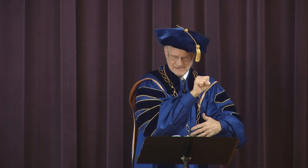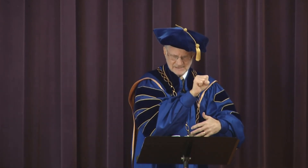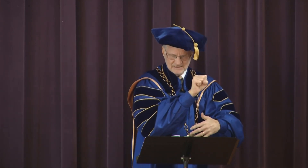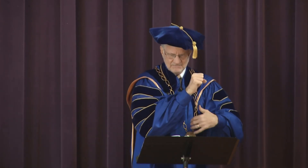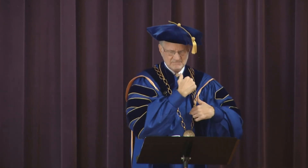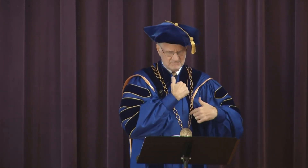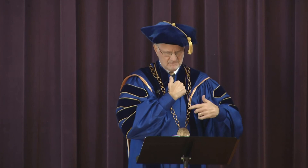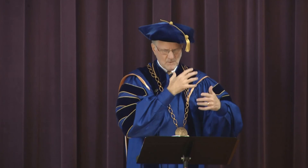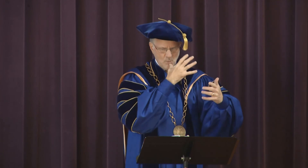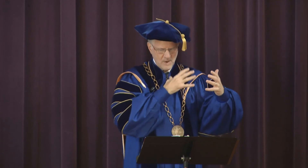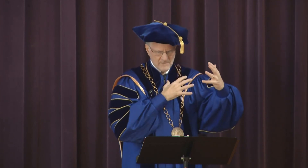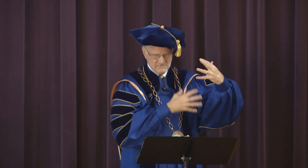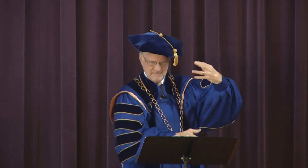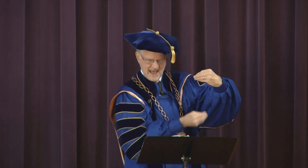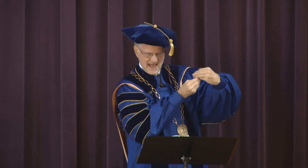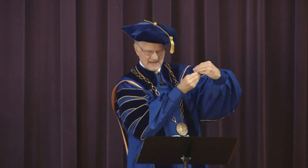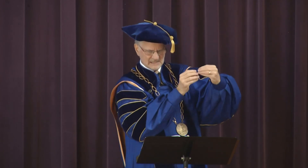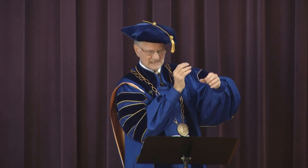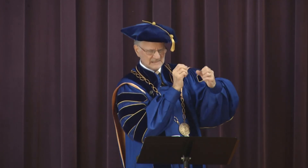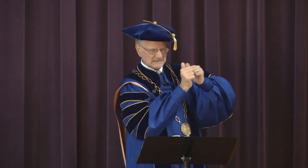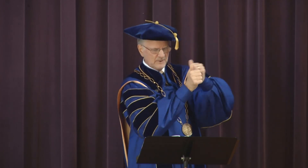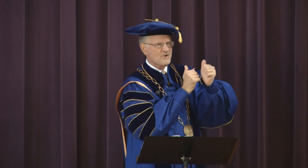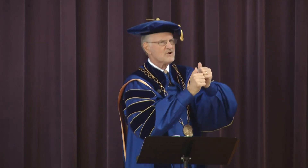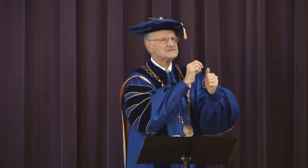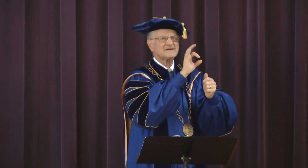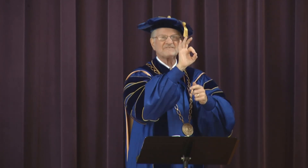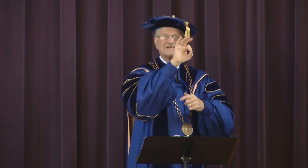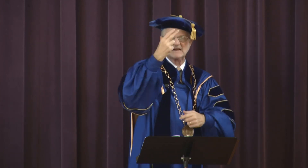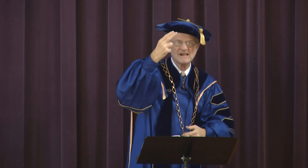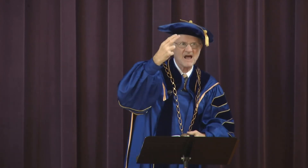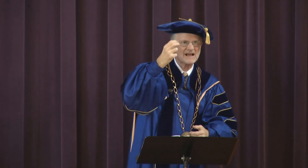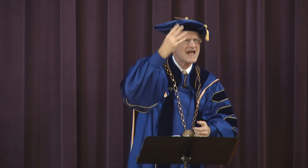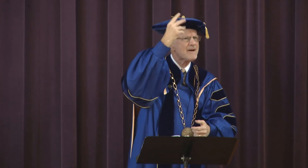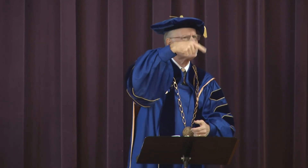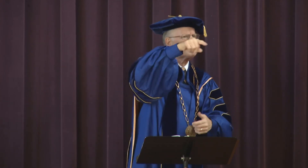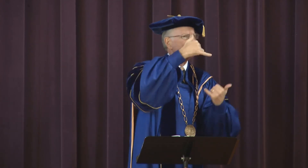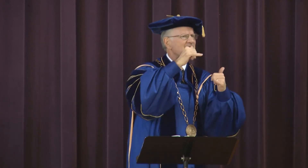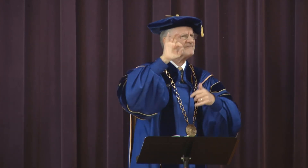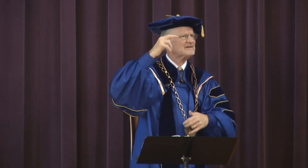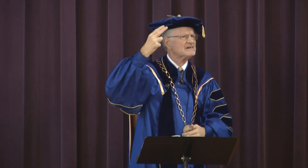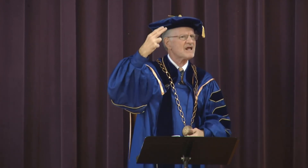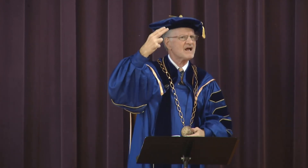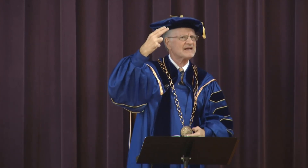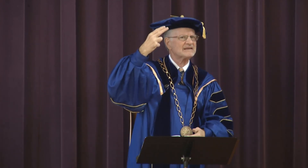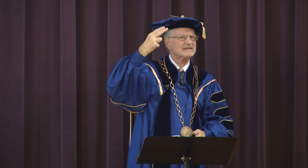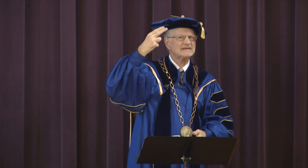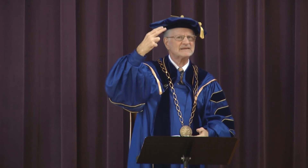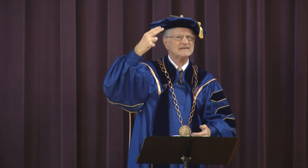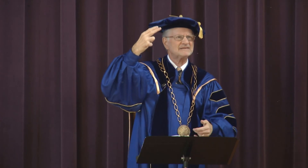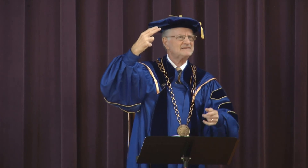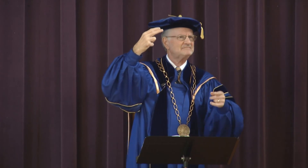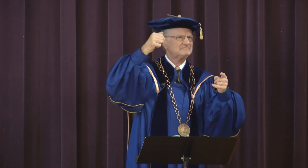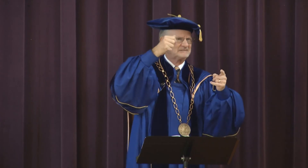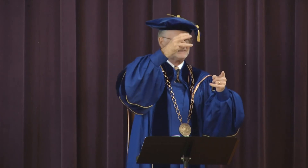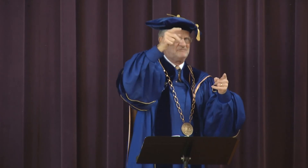About the 1950s, there were a number of different sports, intercollegiate sports that were offered. How many of you played field hockey? Because that